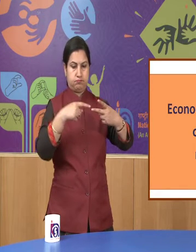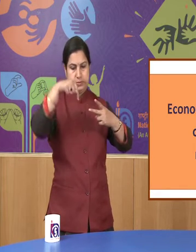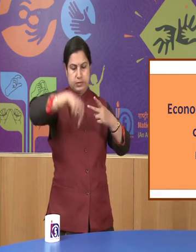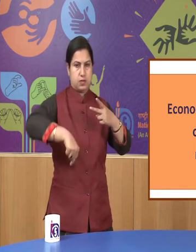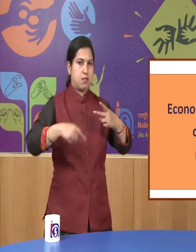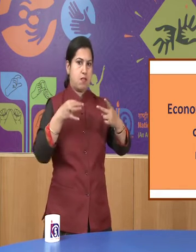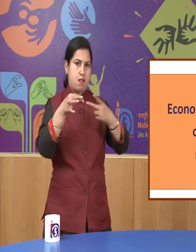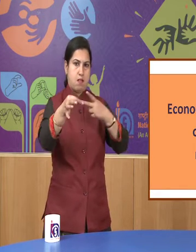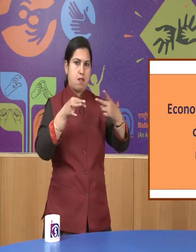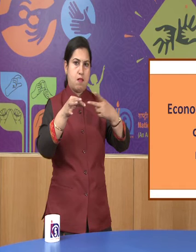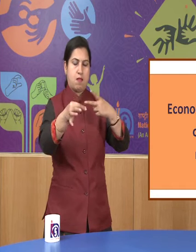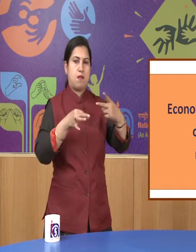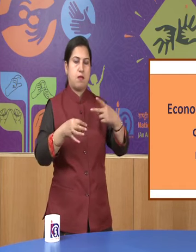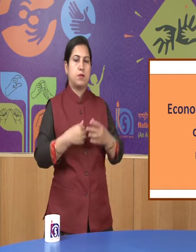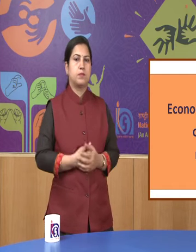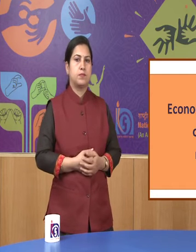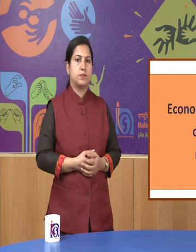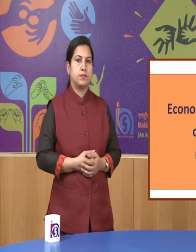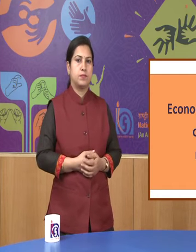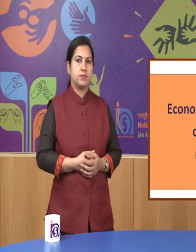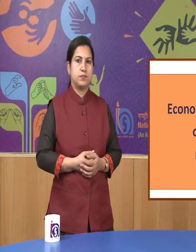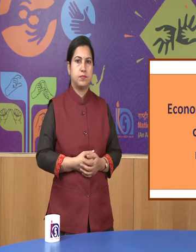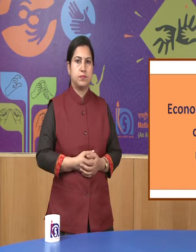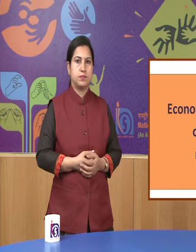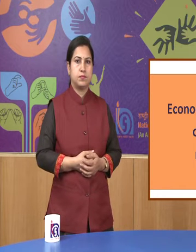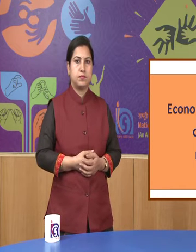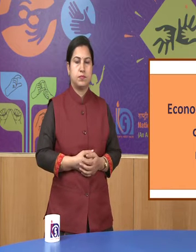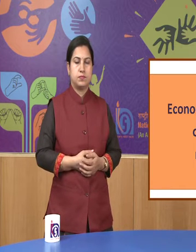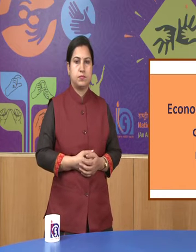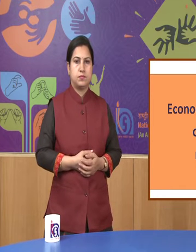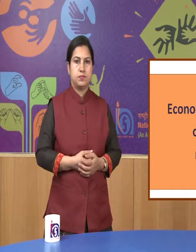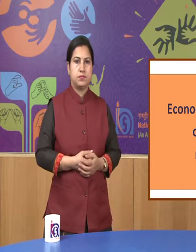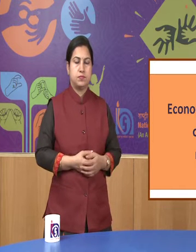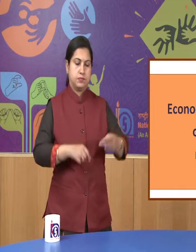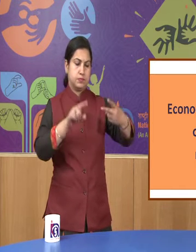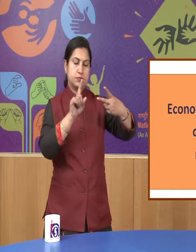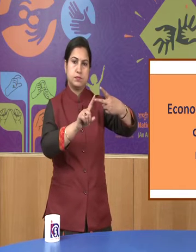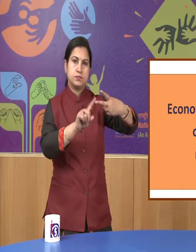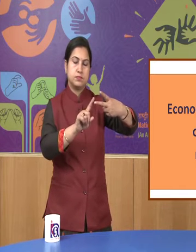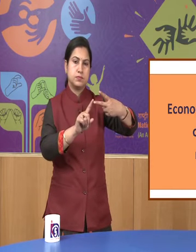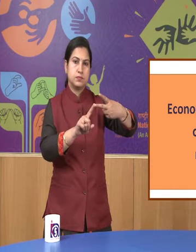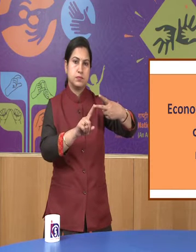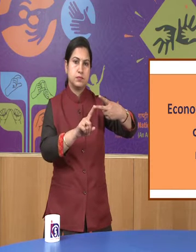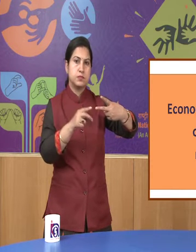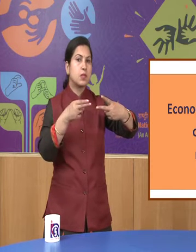of the 1857 revolt. and its name is